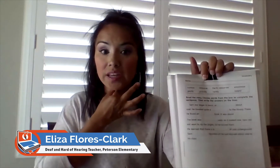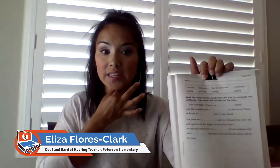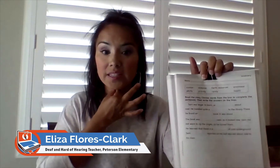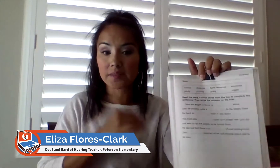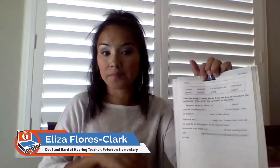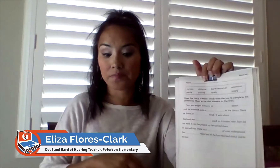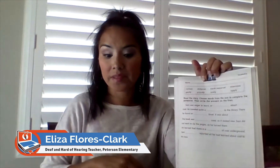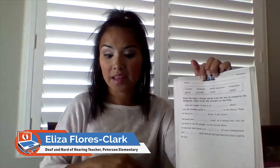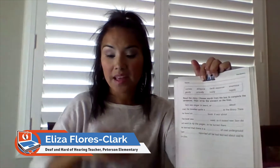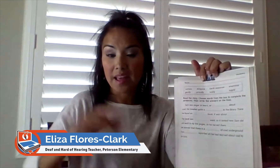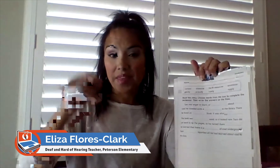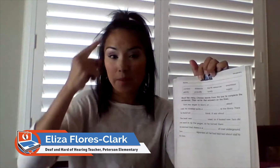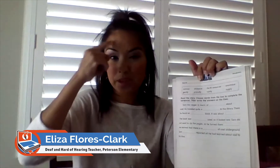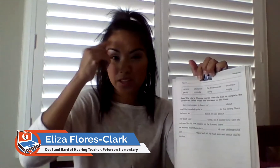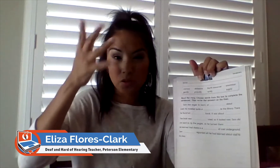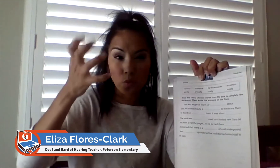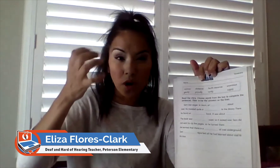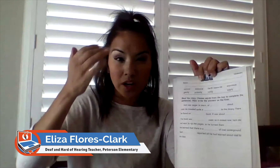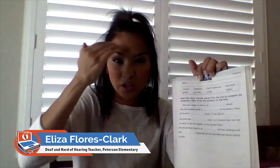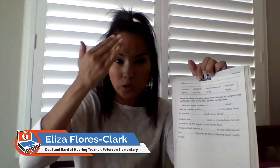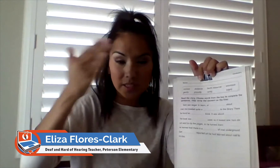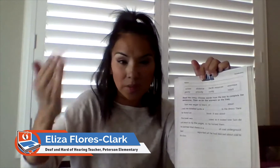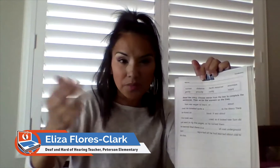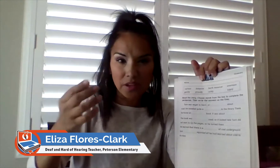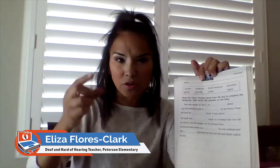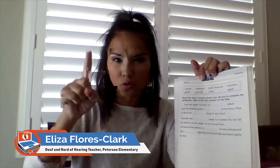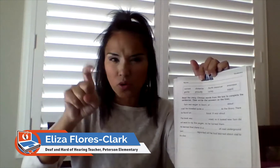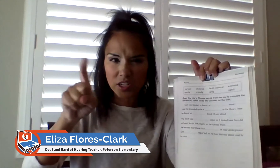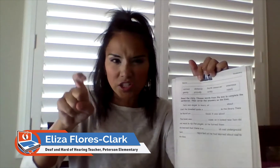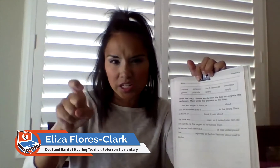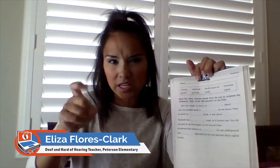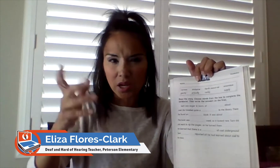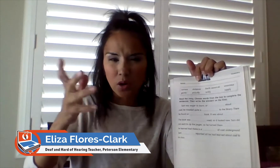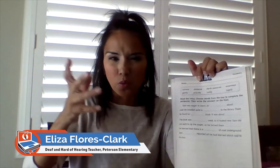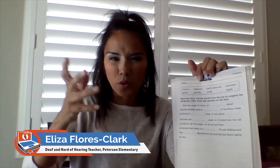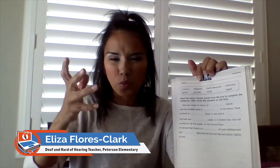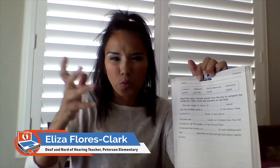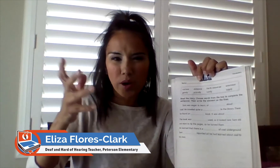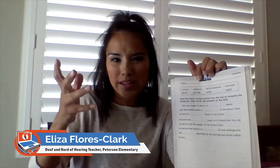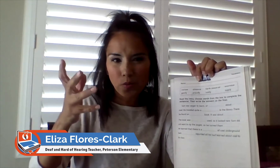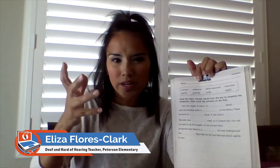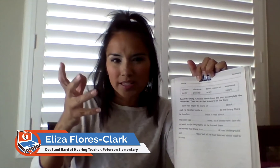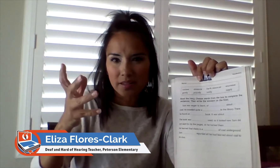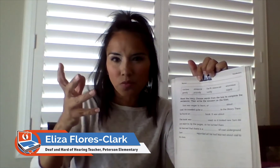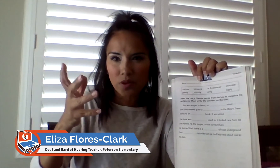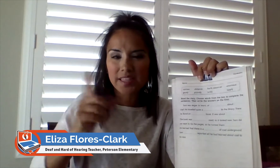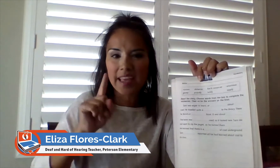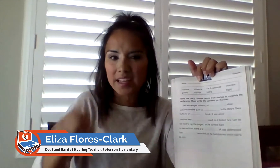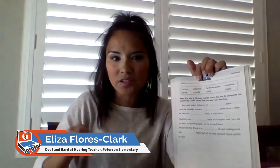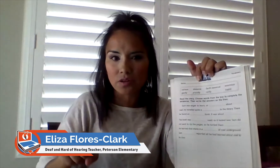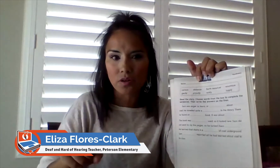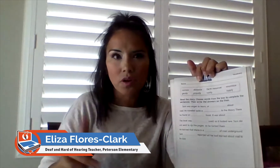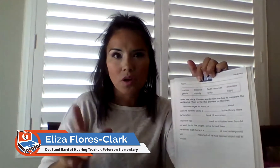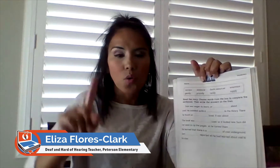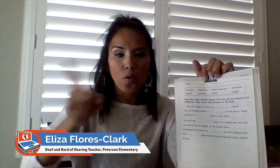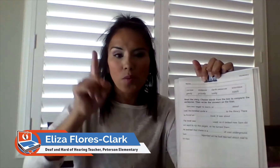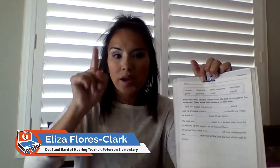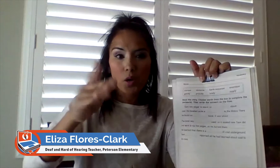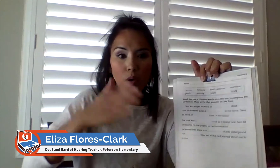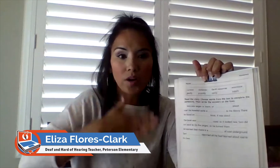Curious. That means you want to know something. You're questioning, what's the answer? Where am I going